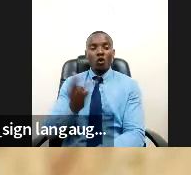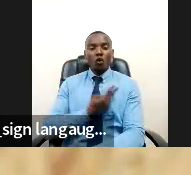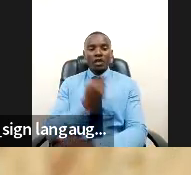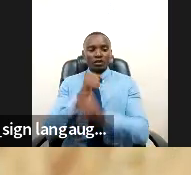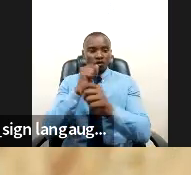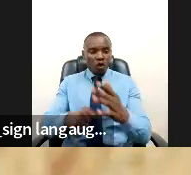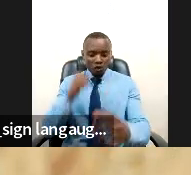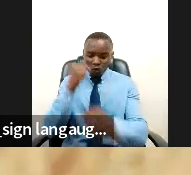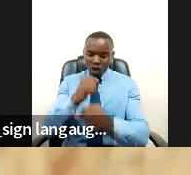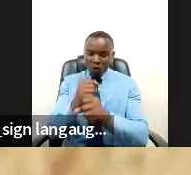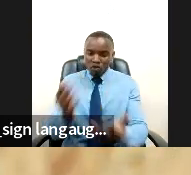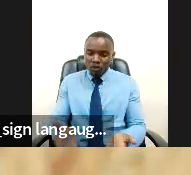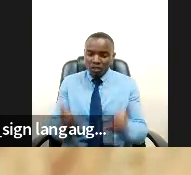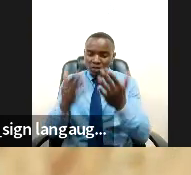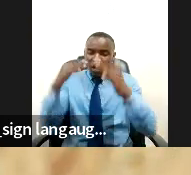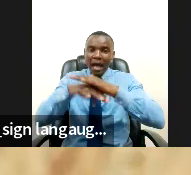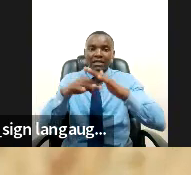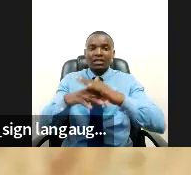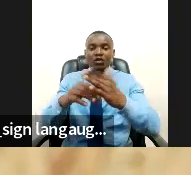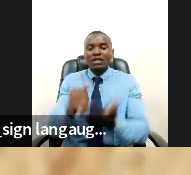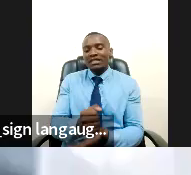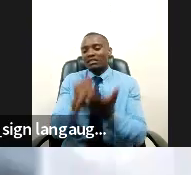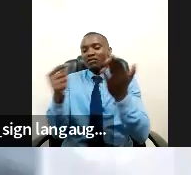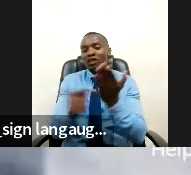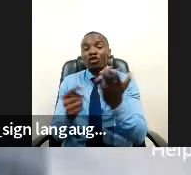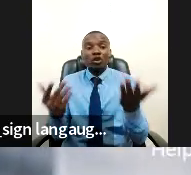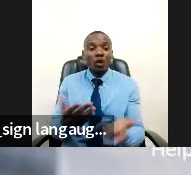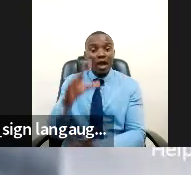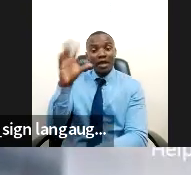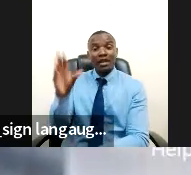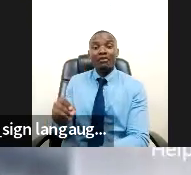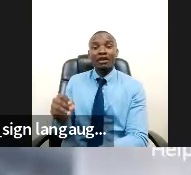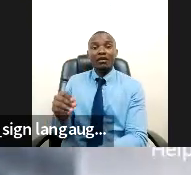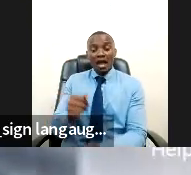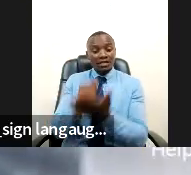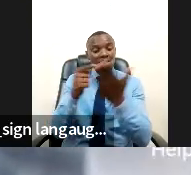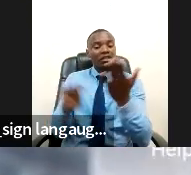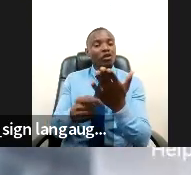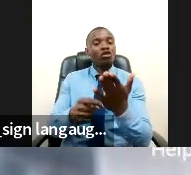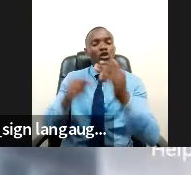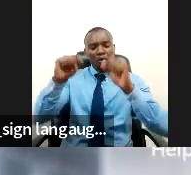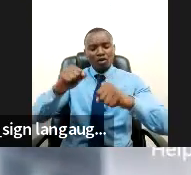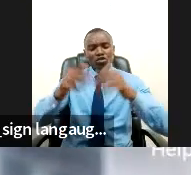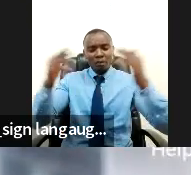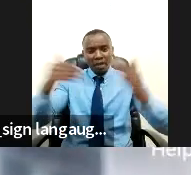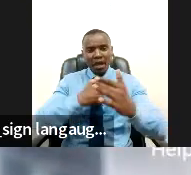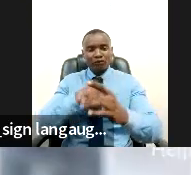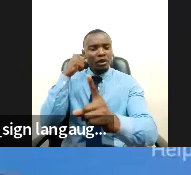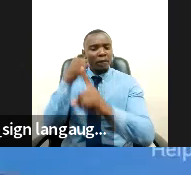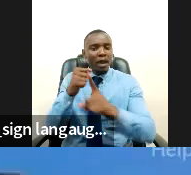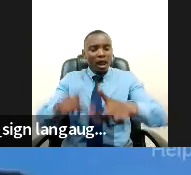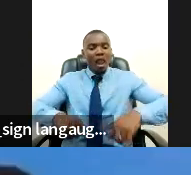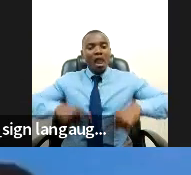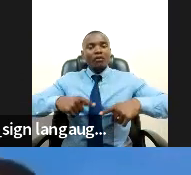increase access to assistive technology, especially in Africa. Assistive technology has huge potential to impact the lives of persons